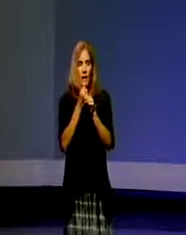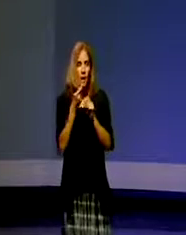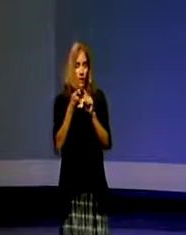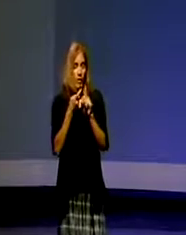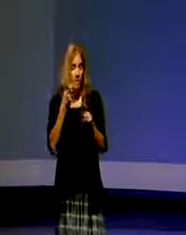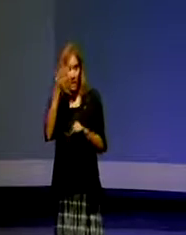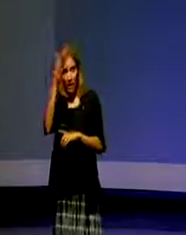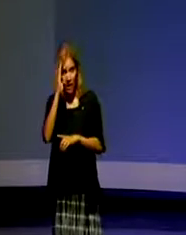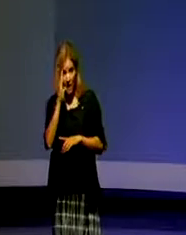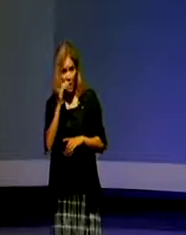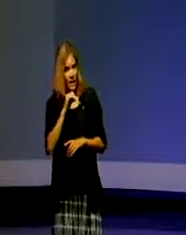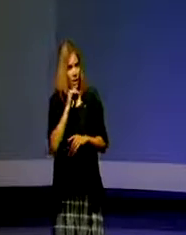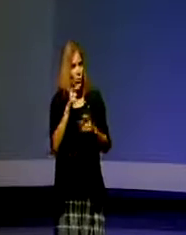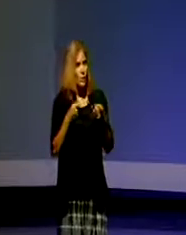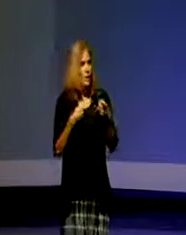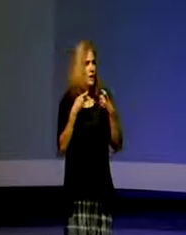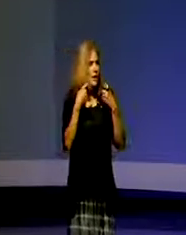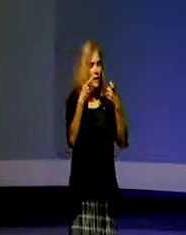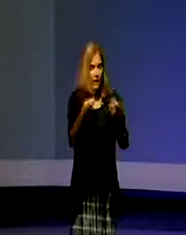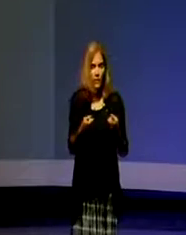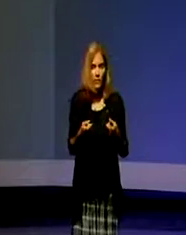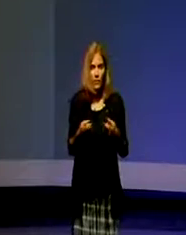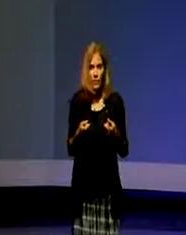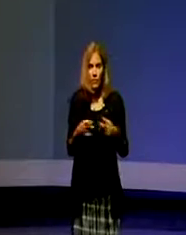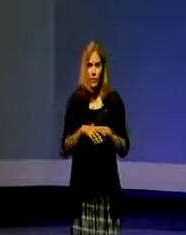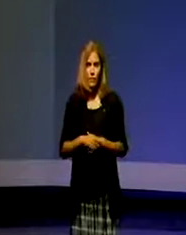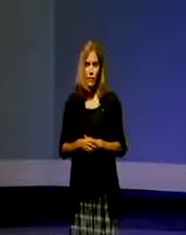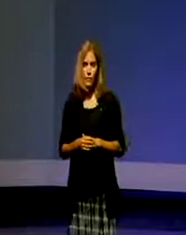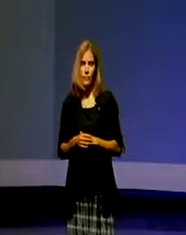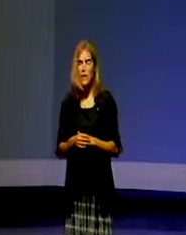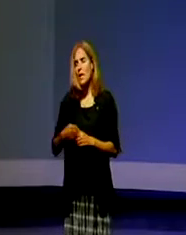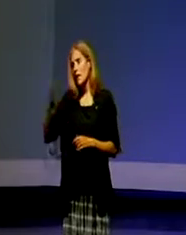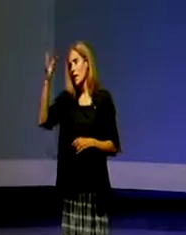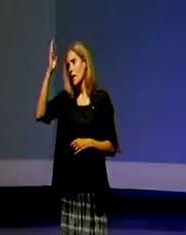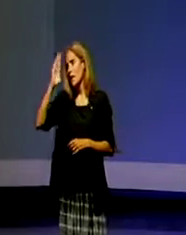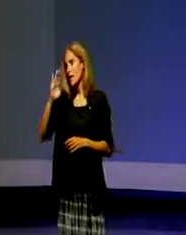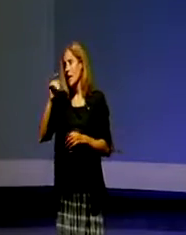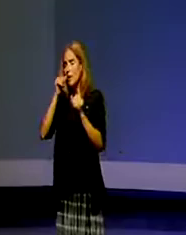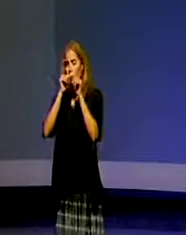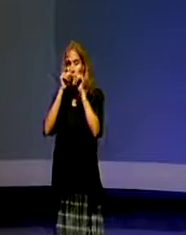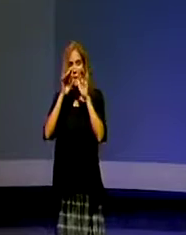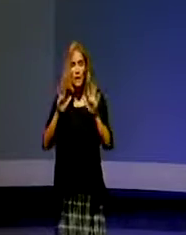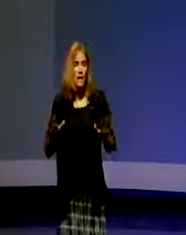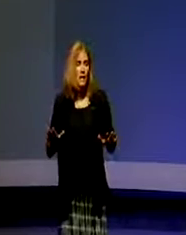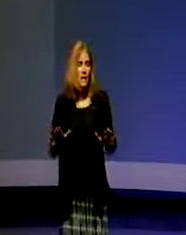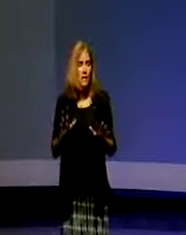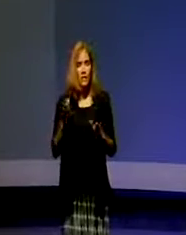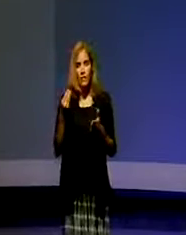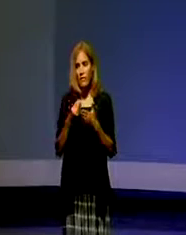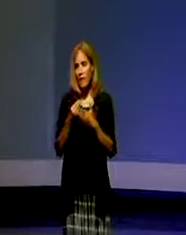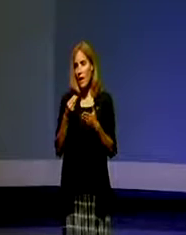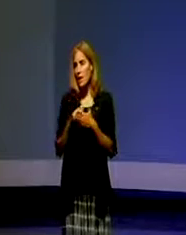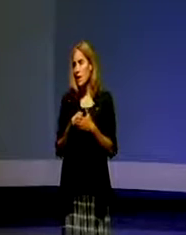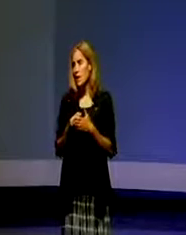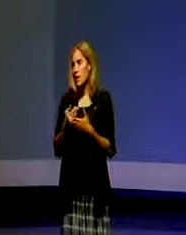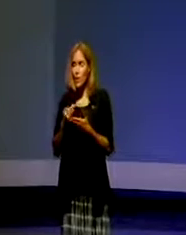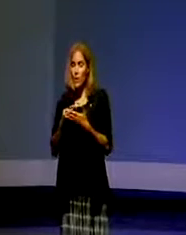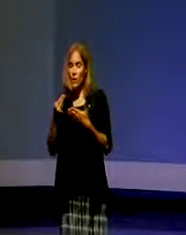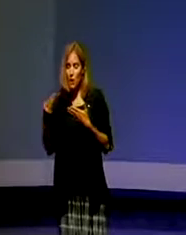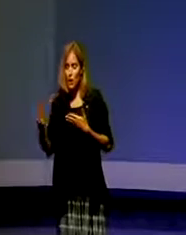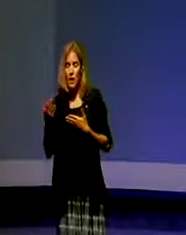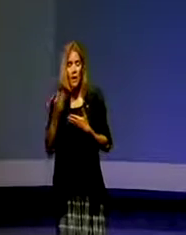God rather than what we can give to God. That God blesses financially and